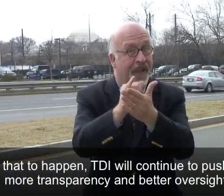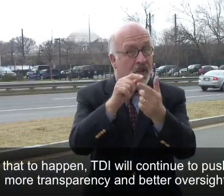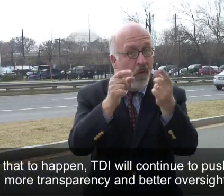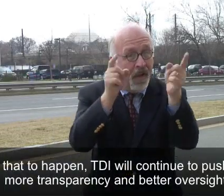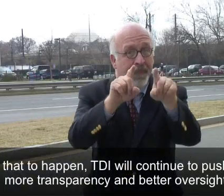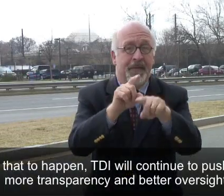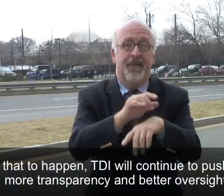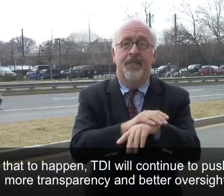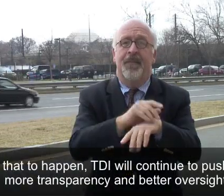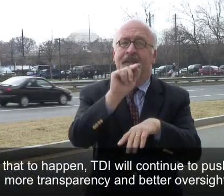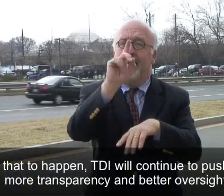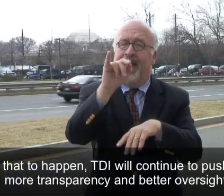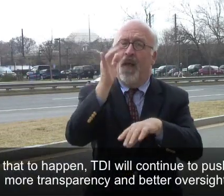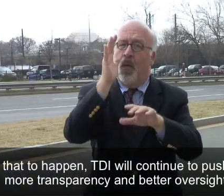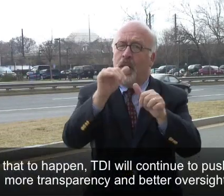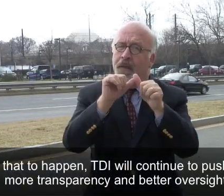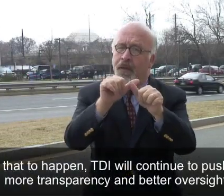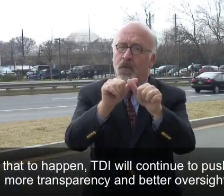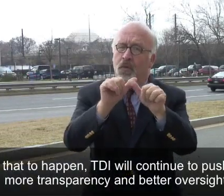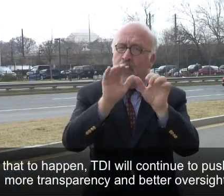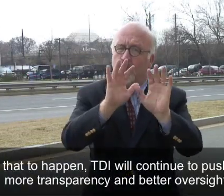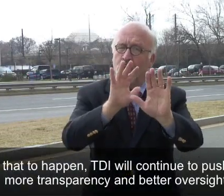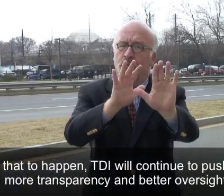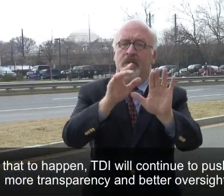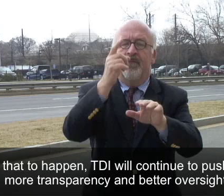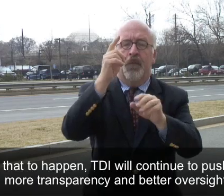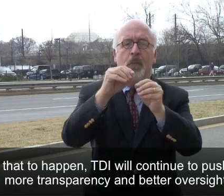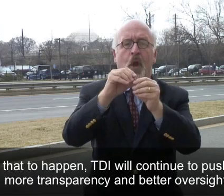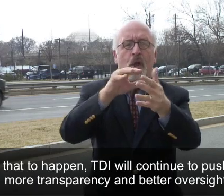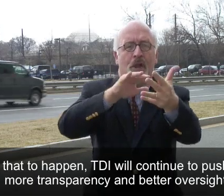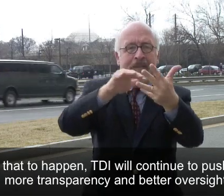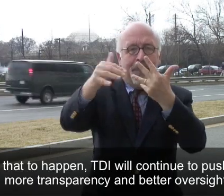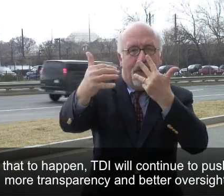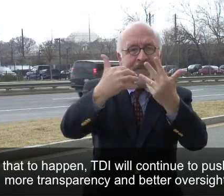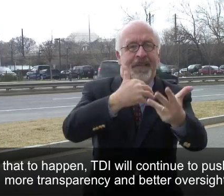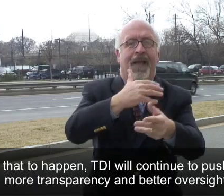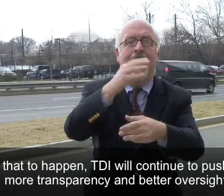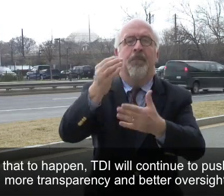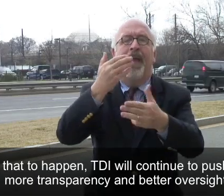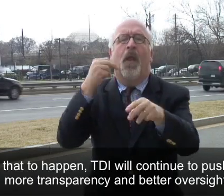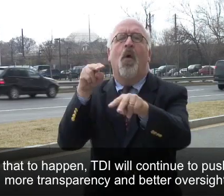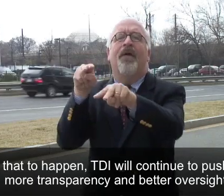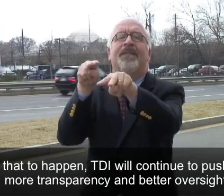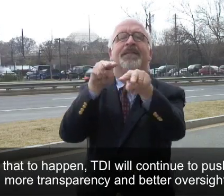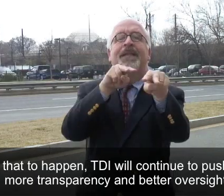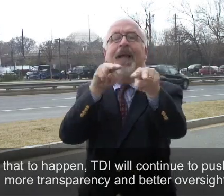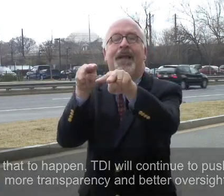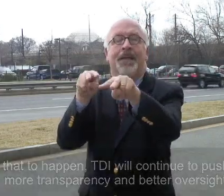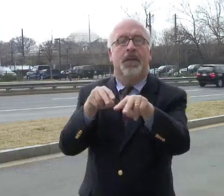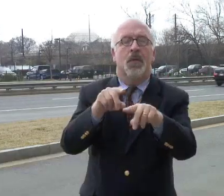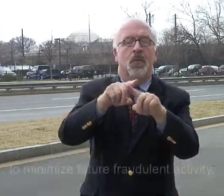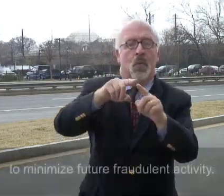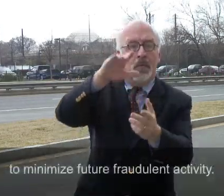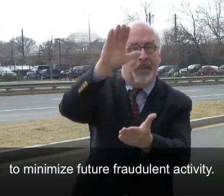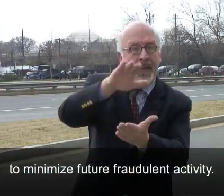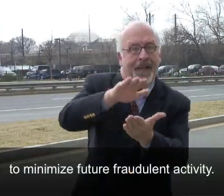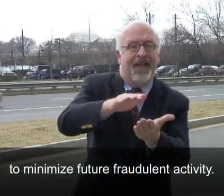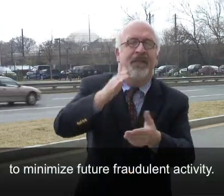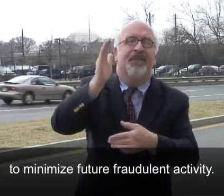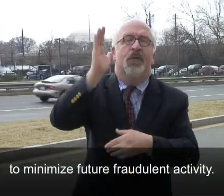For that to happen, TDI will continue to push for more transparency and better oversight to